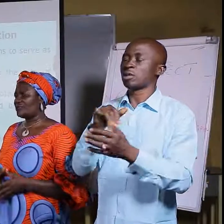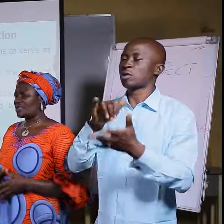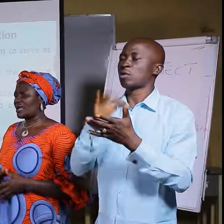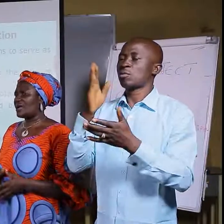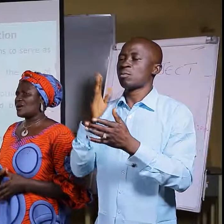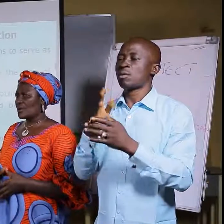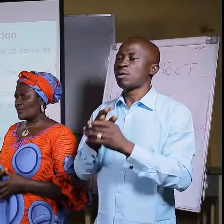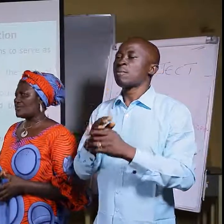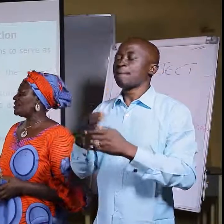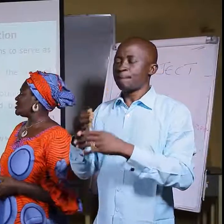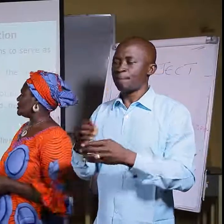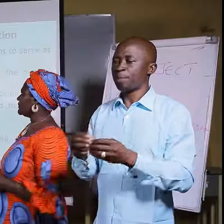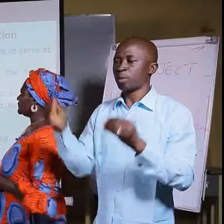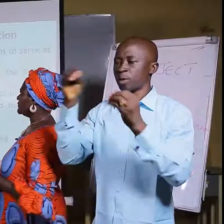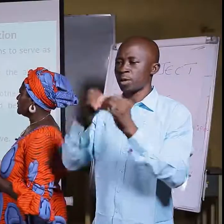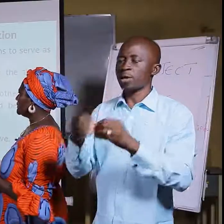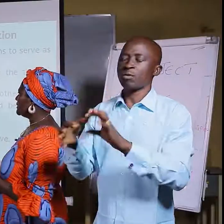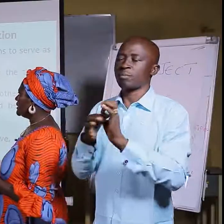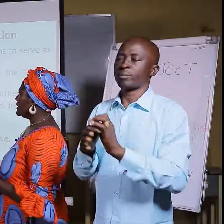will foster cooperation.